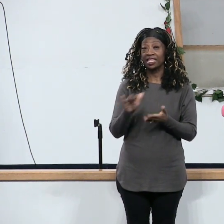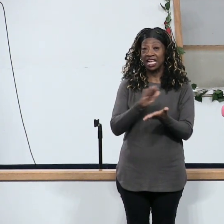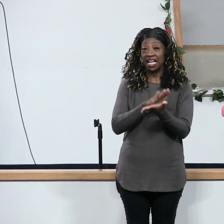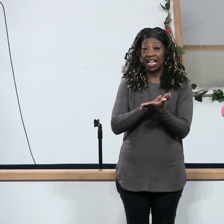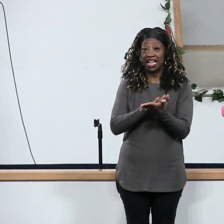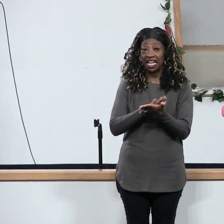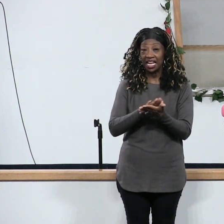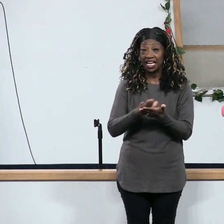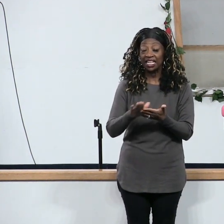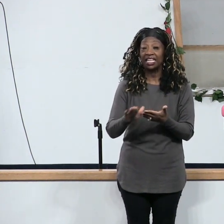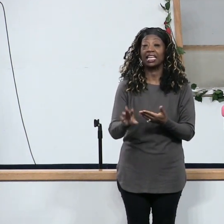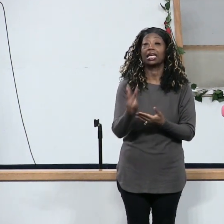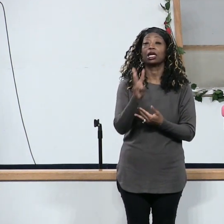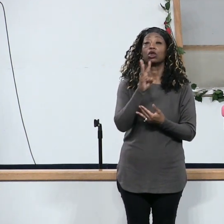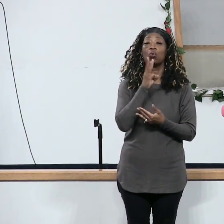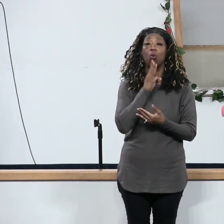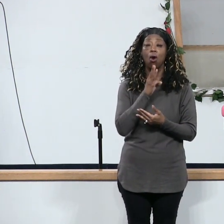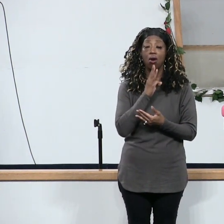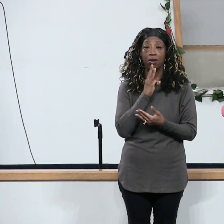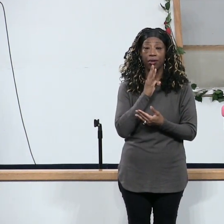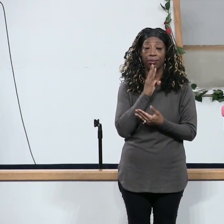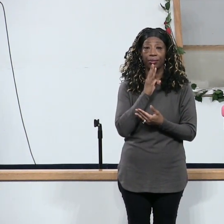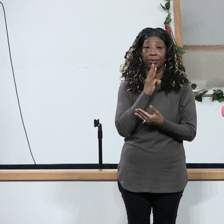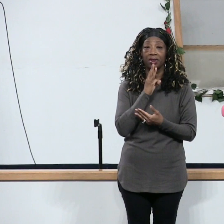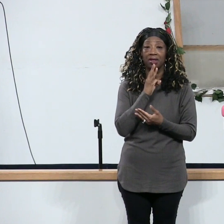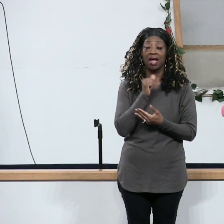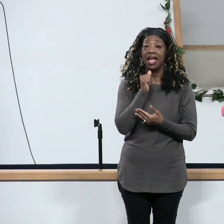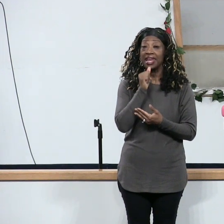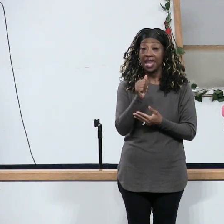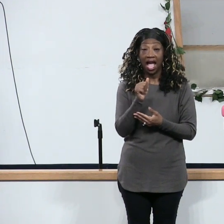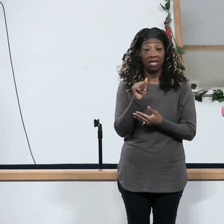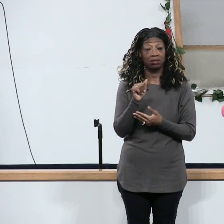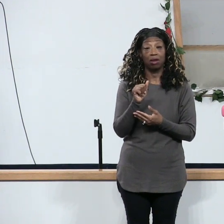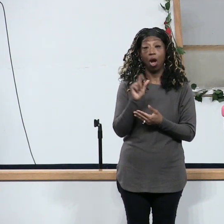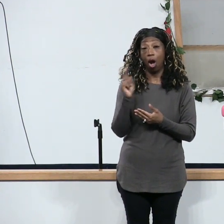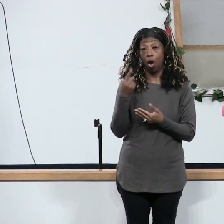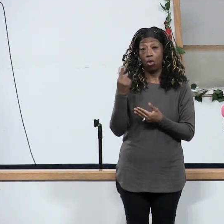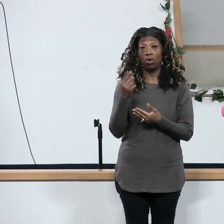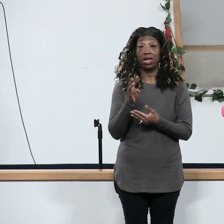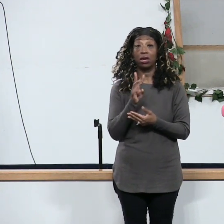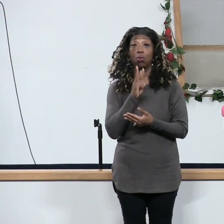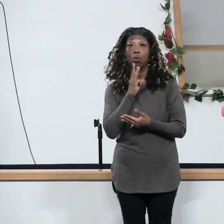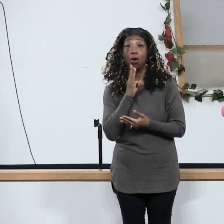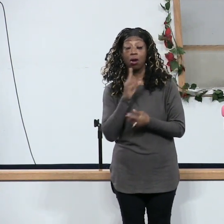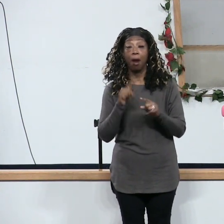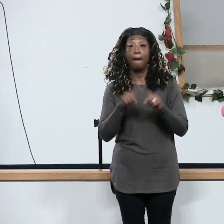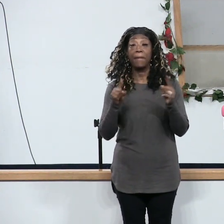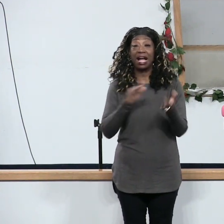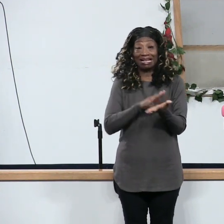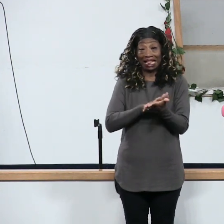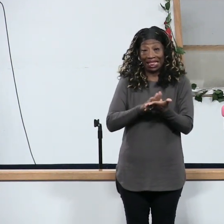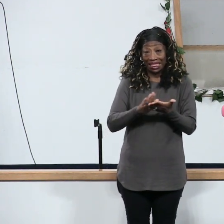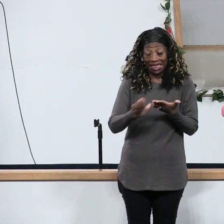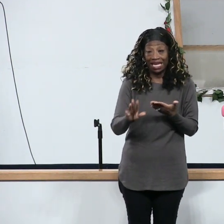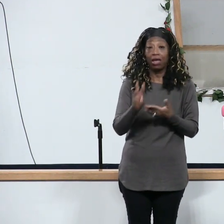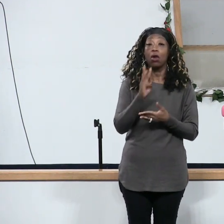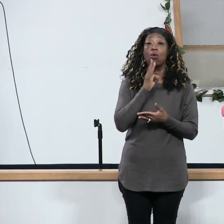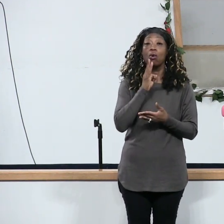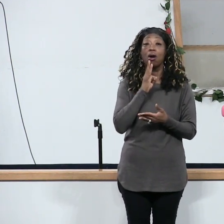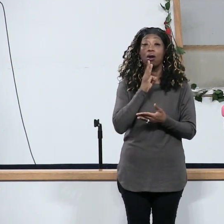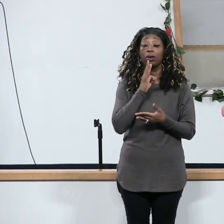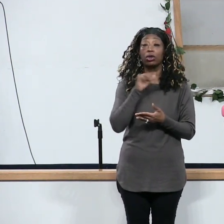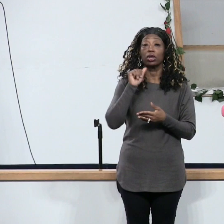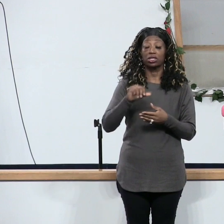clean water. Not just water. Clean water. That you can turn on